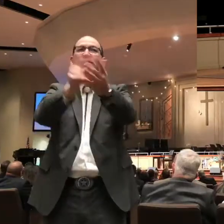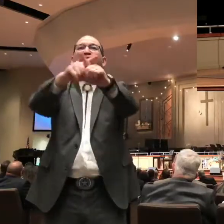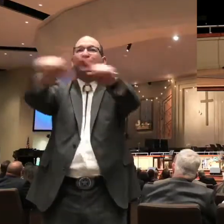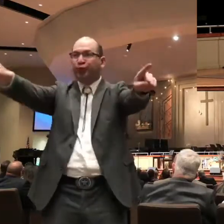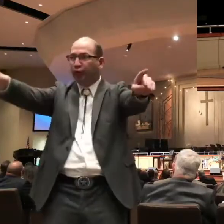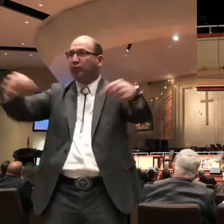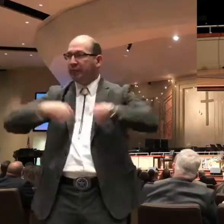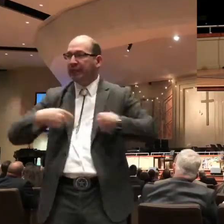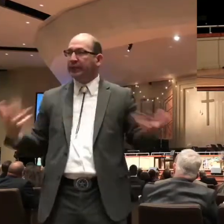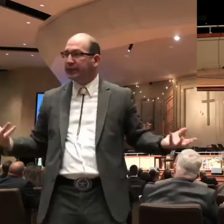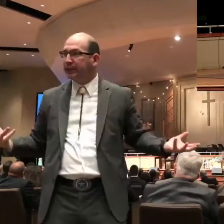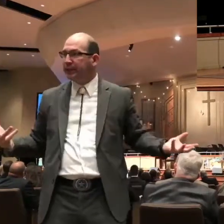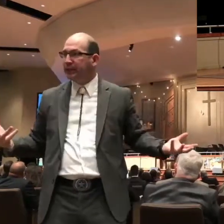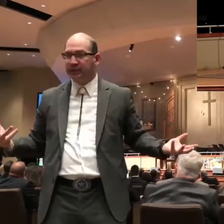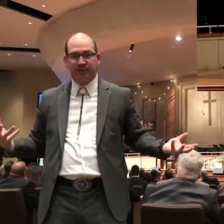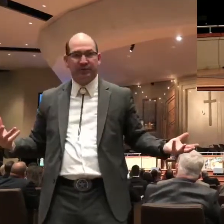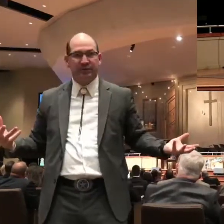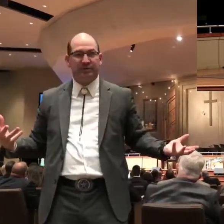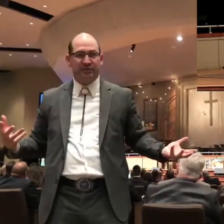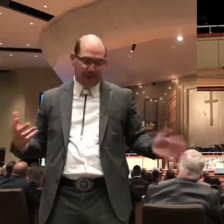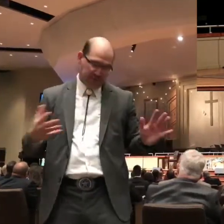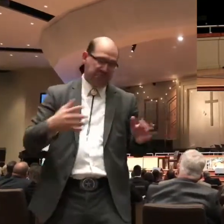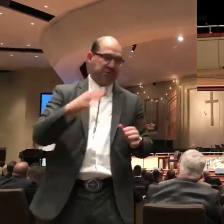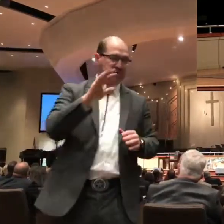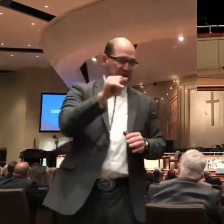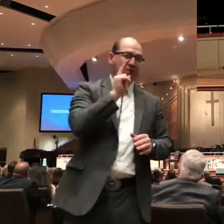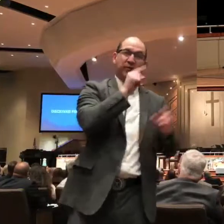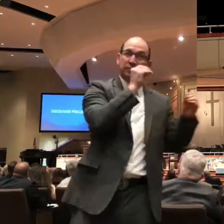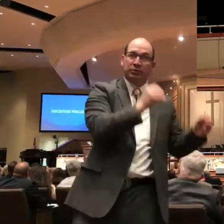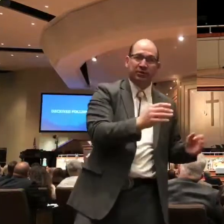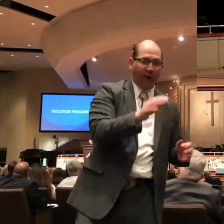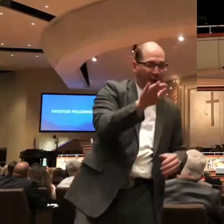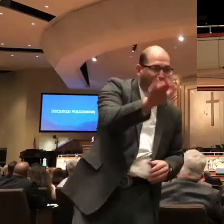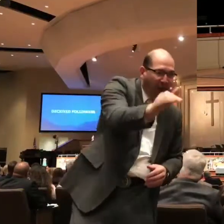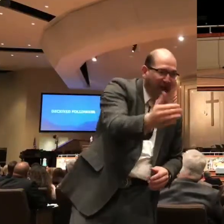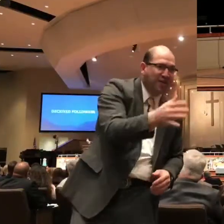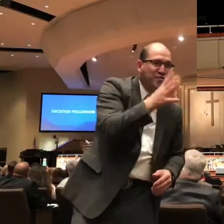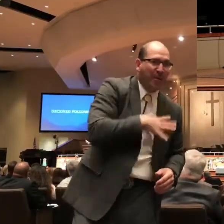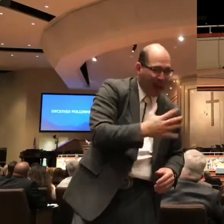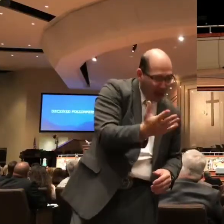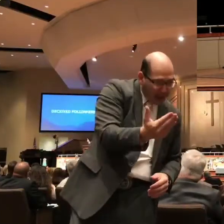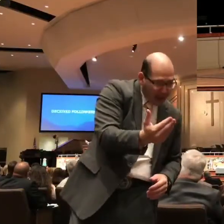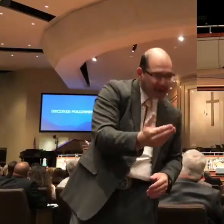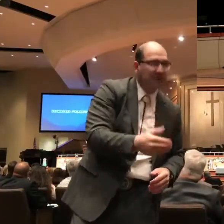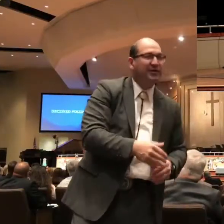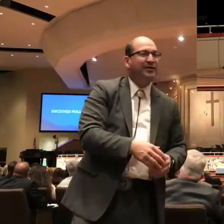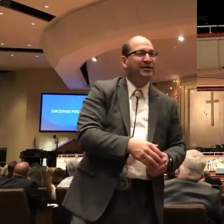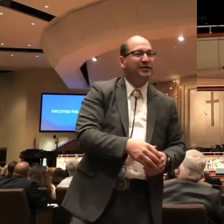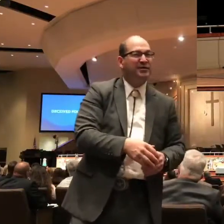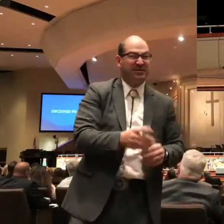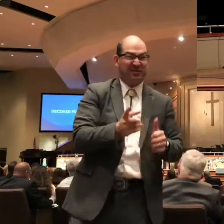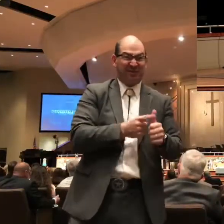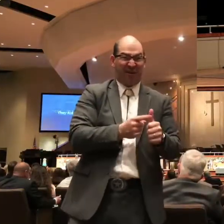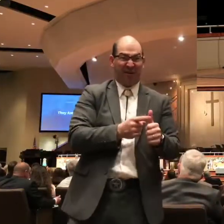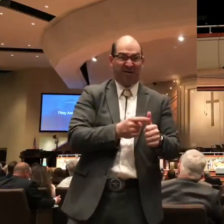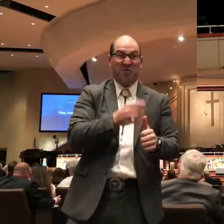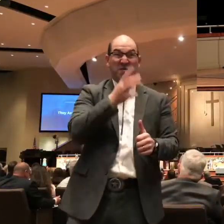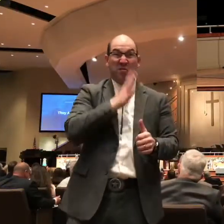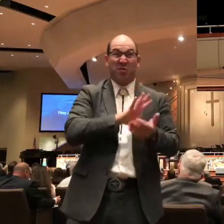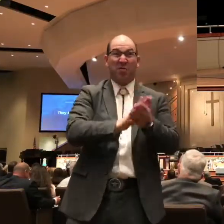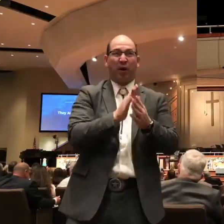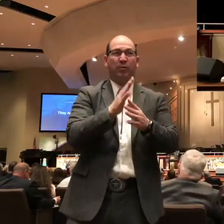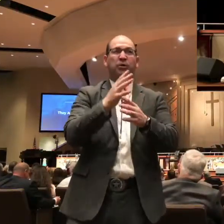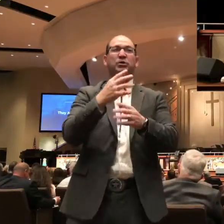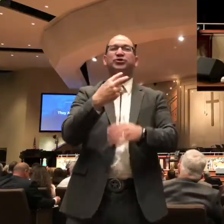And what happened with these silly women that were led captive? First of all, they were trapped. And I want you to see that in verse 6. The